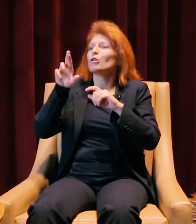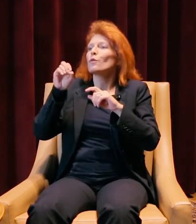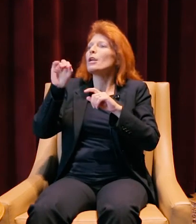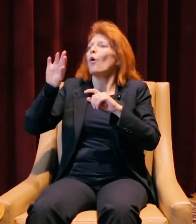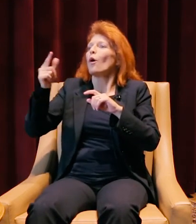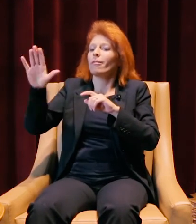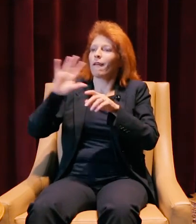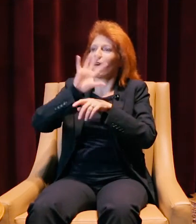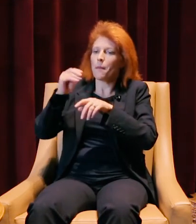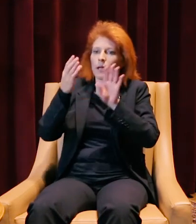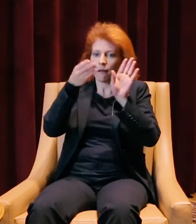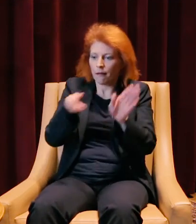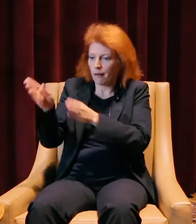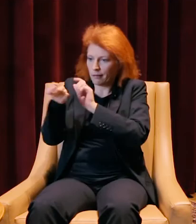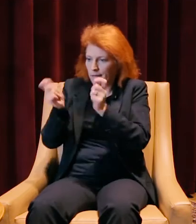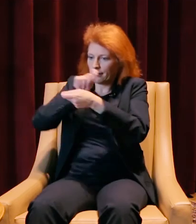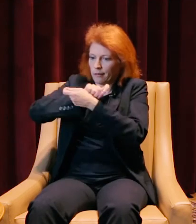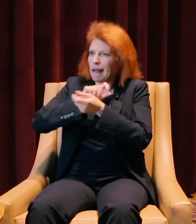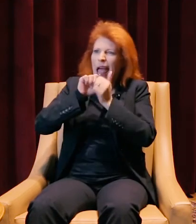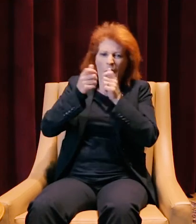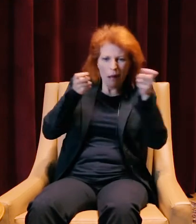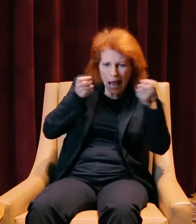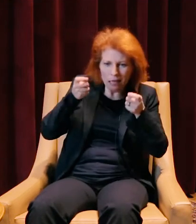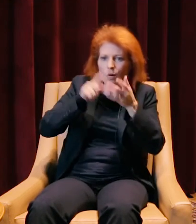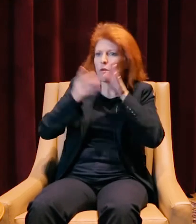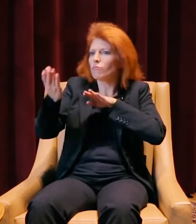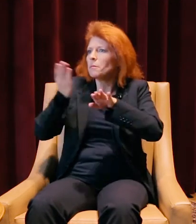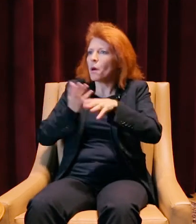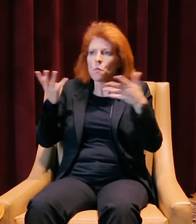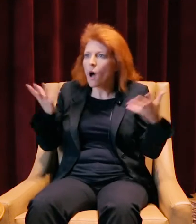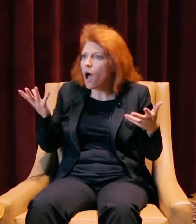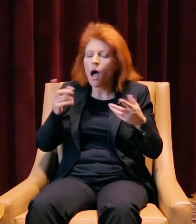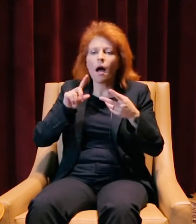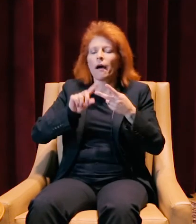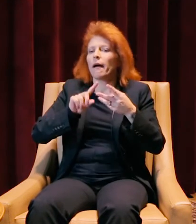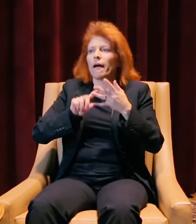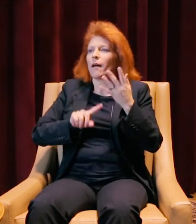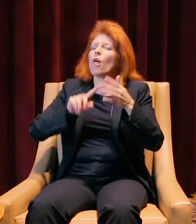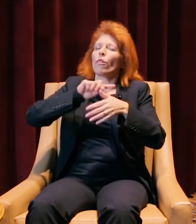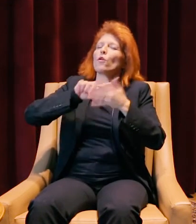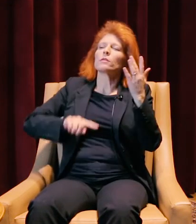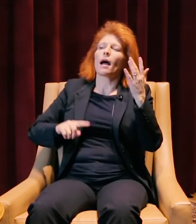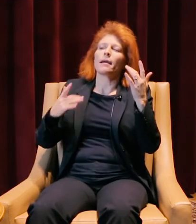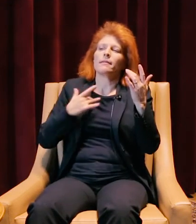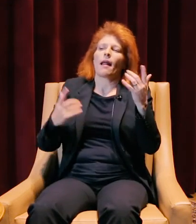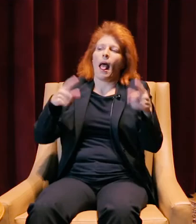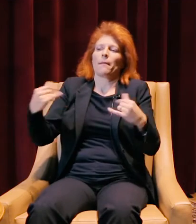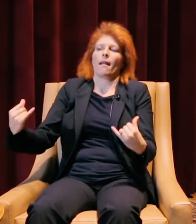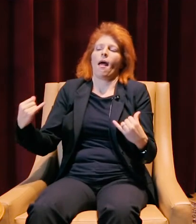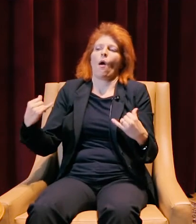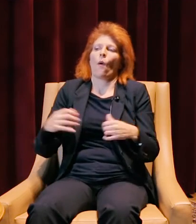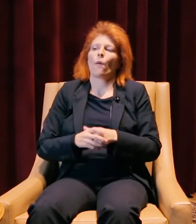in their company. How should I handle it? What do you recommend? Those kinds of things.